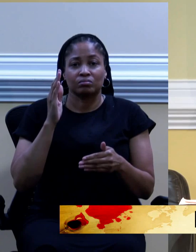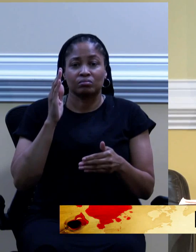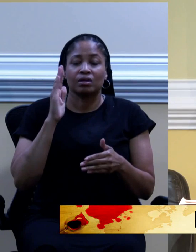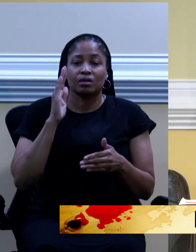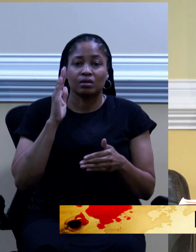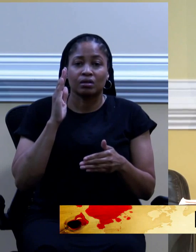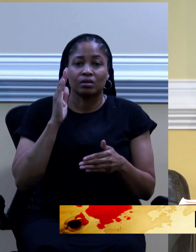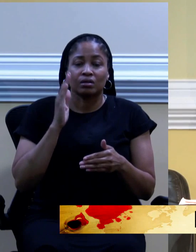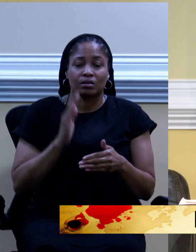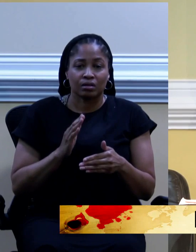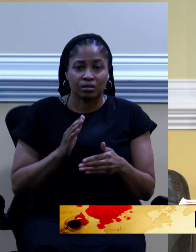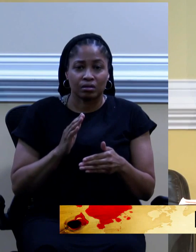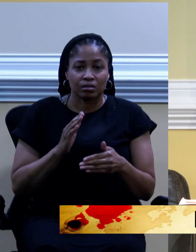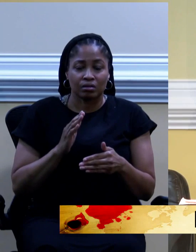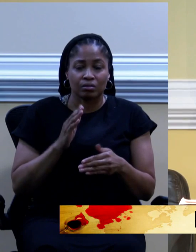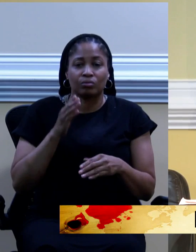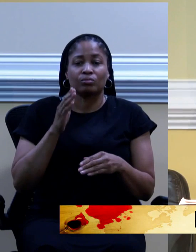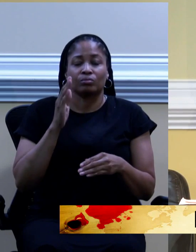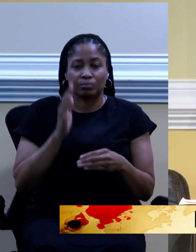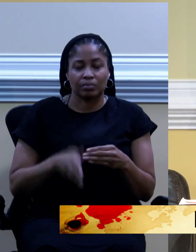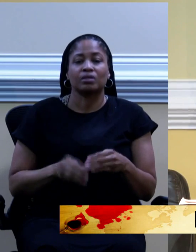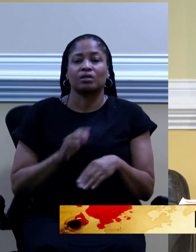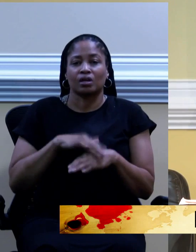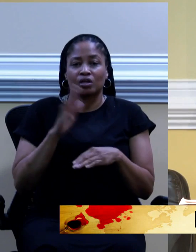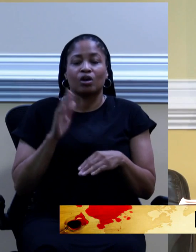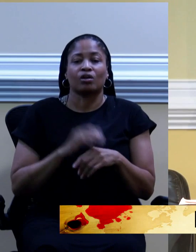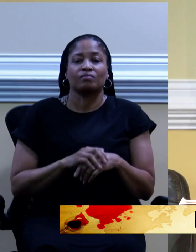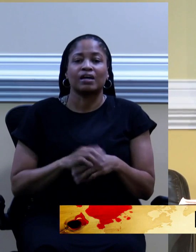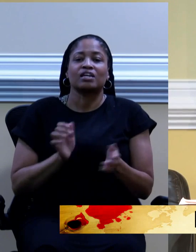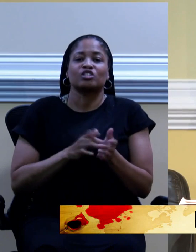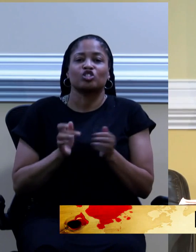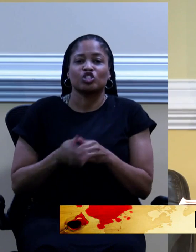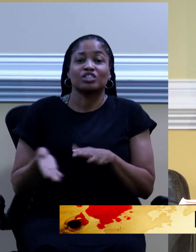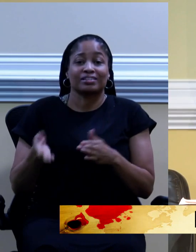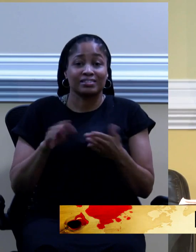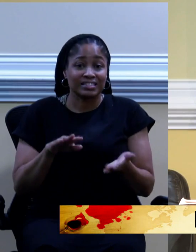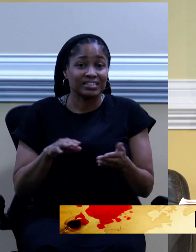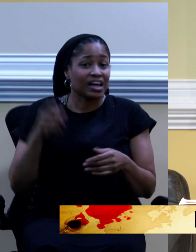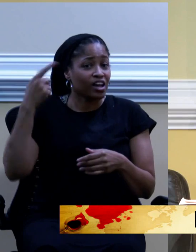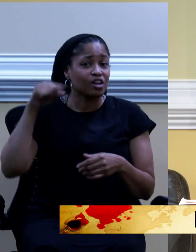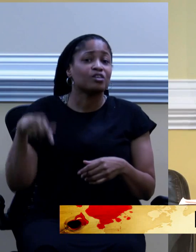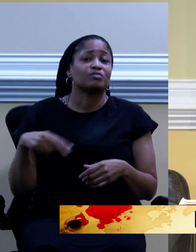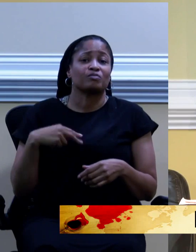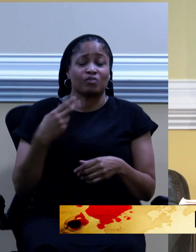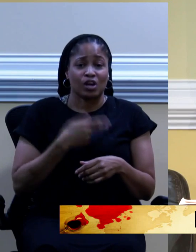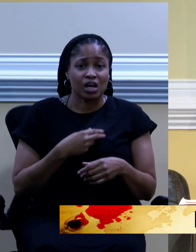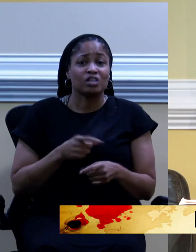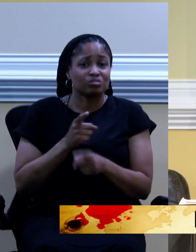Yes. Then the people of the prince came in and destroyed the city. Who were the people of the prince? Romans. The Romans.